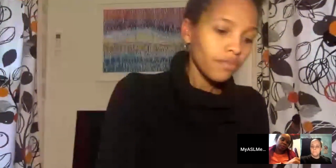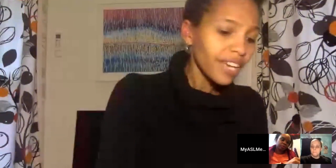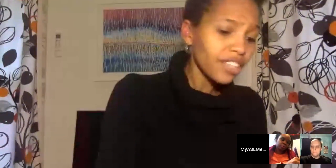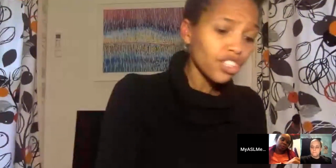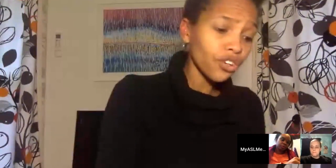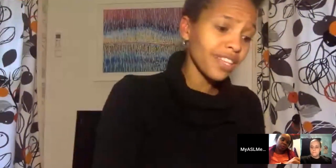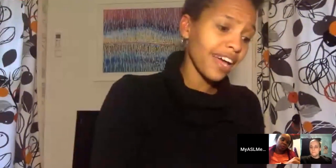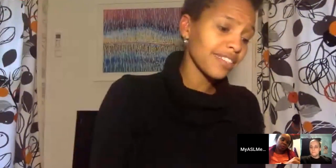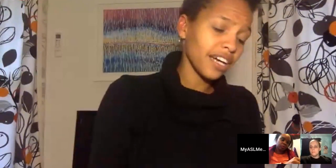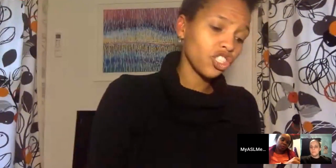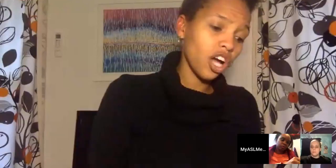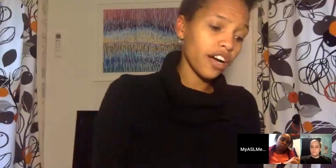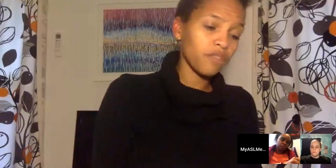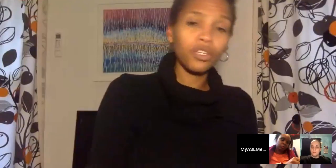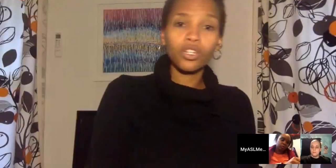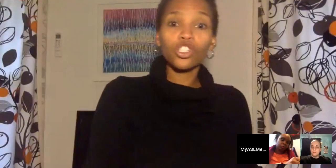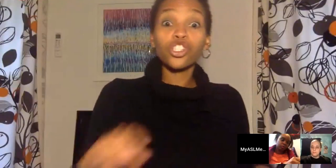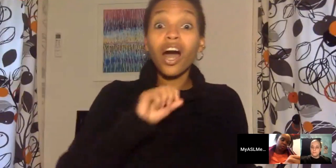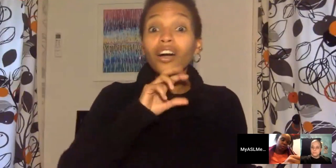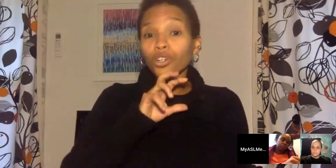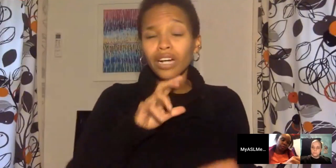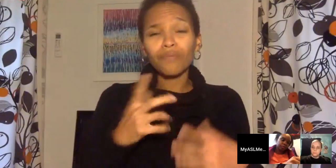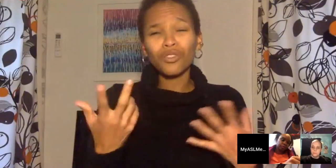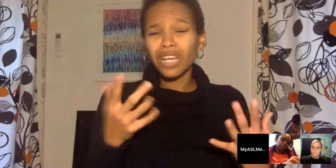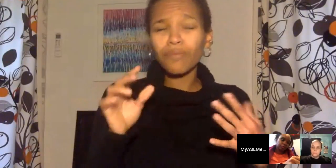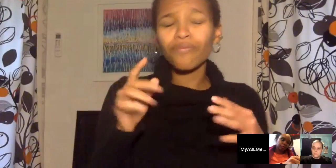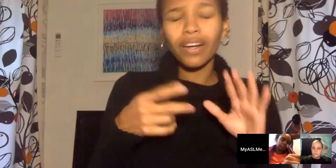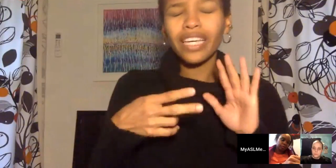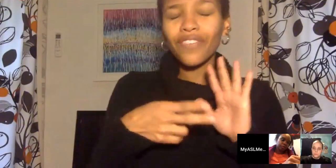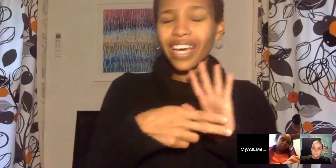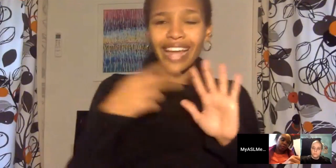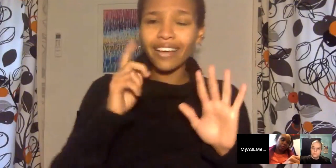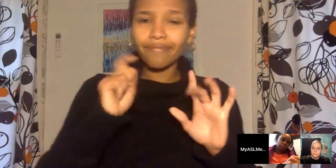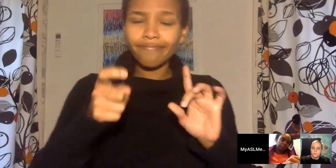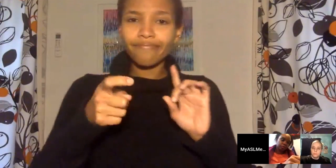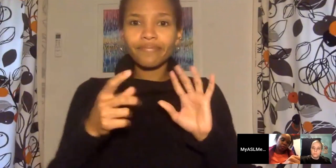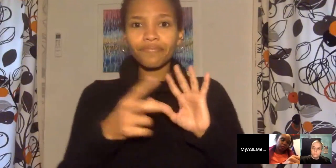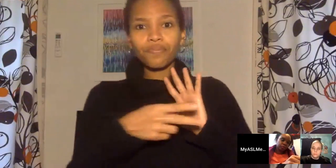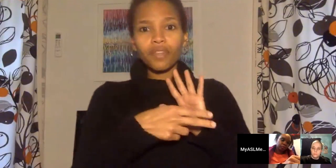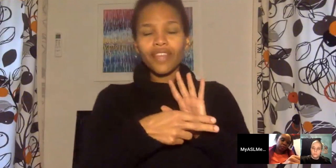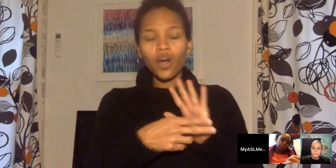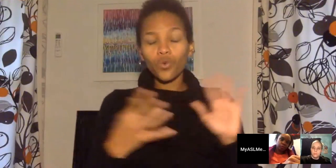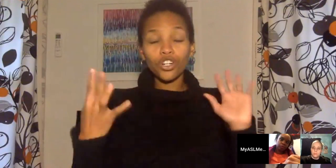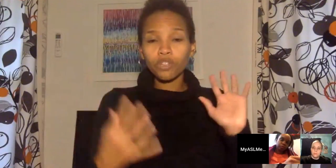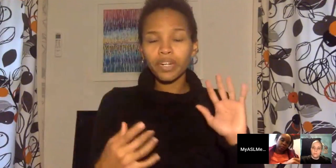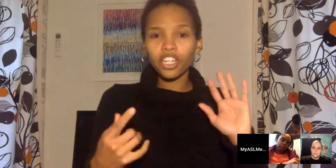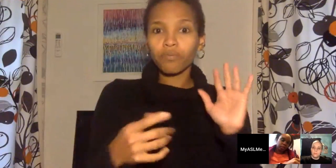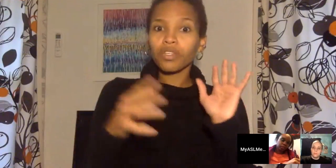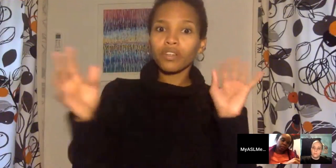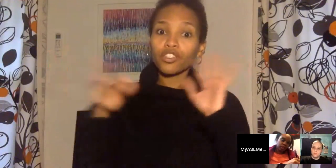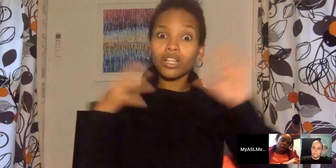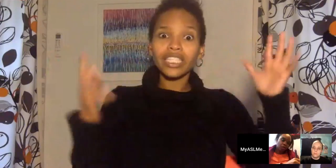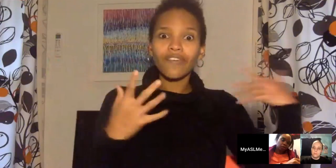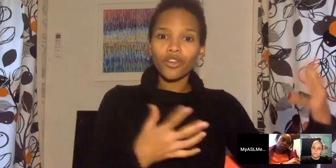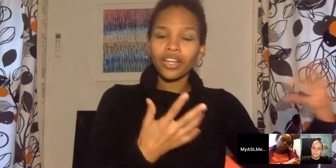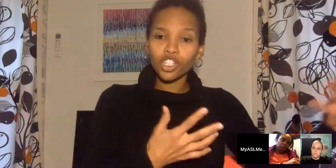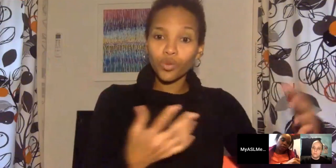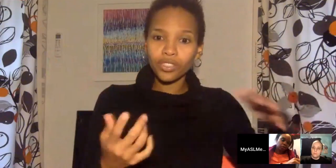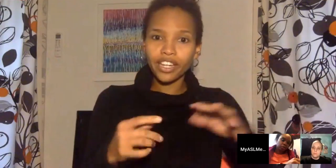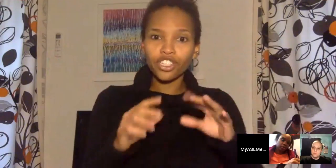and certainly that sign shock could be shock, or I'm giving it that word, but it can be, there's lots of other English words that could